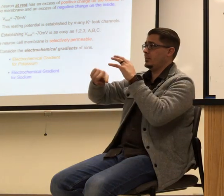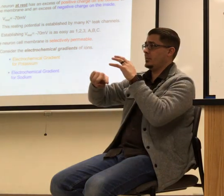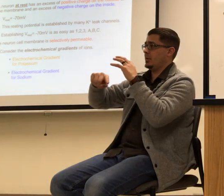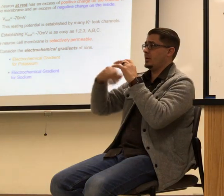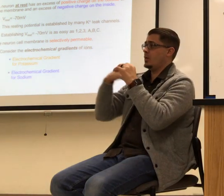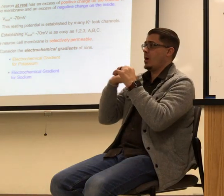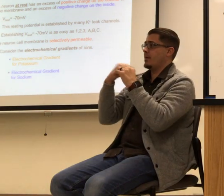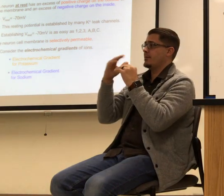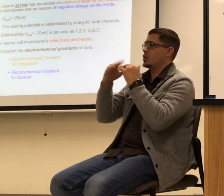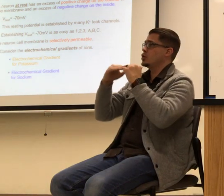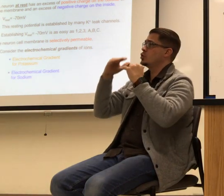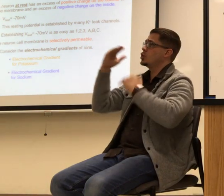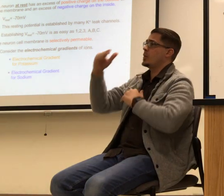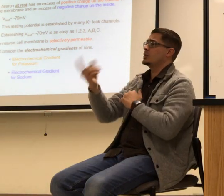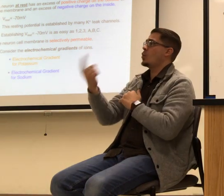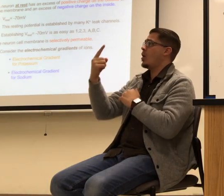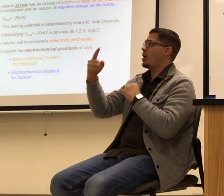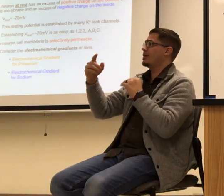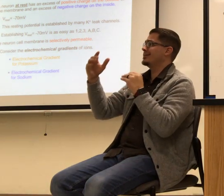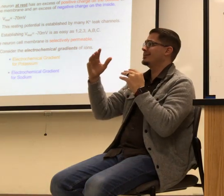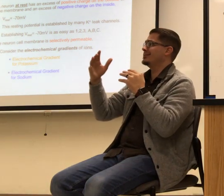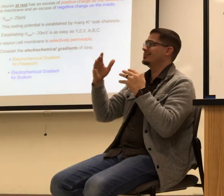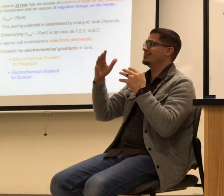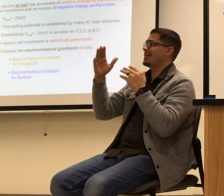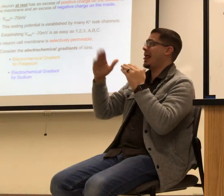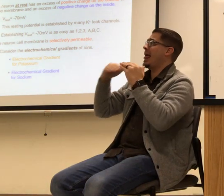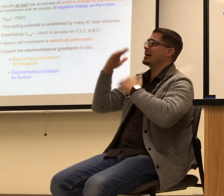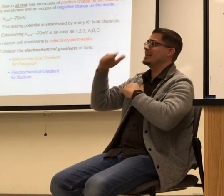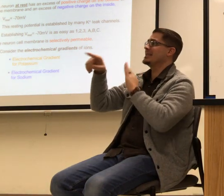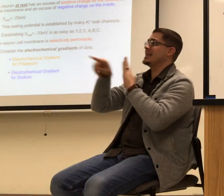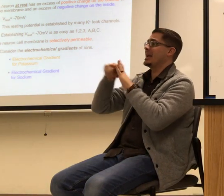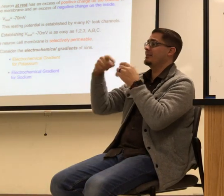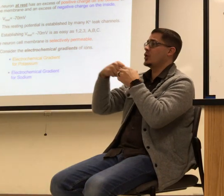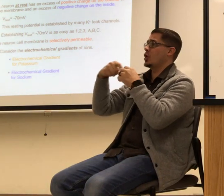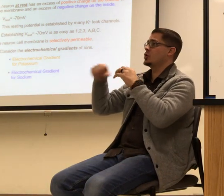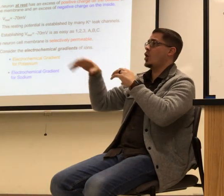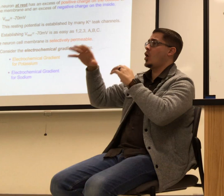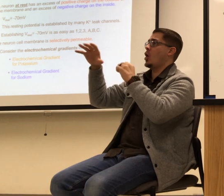one excess negative charge